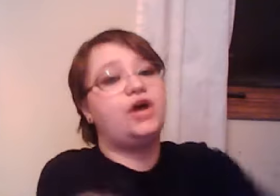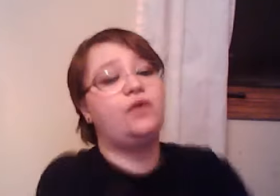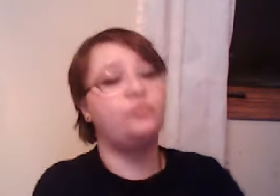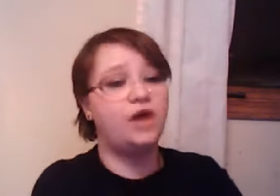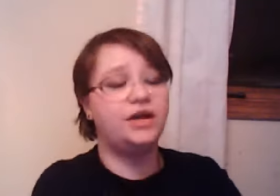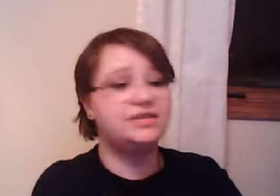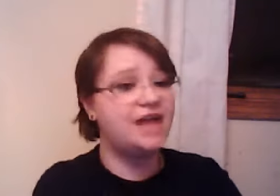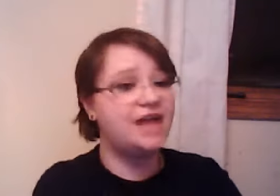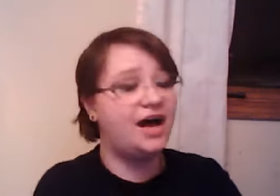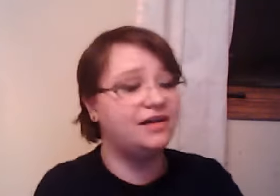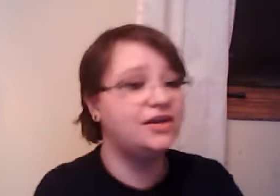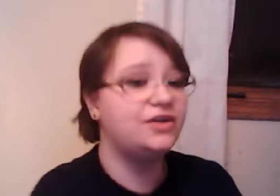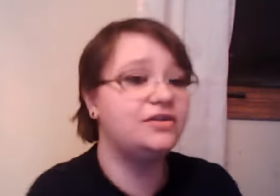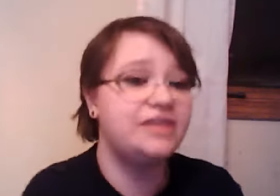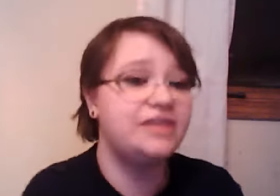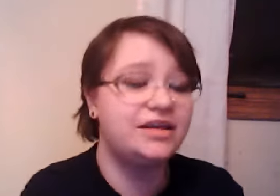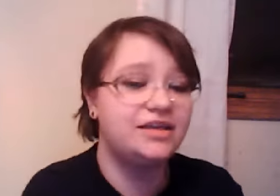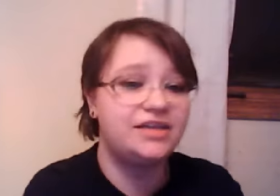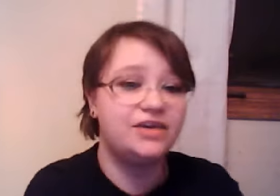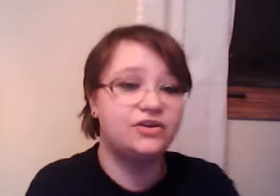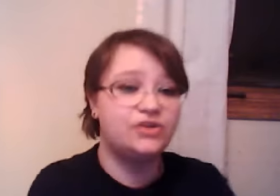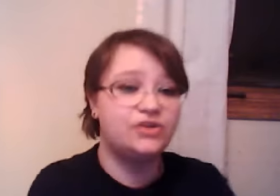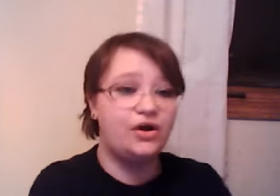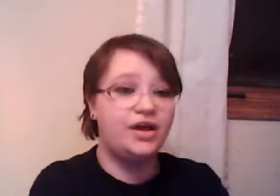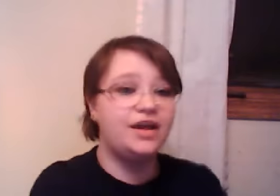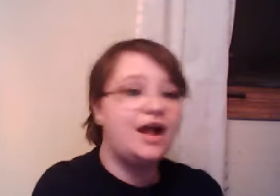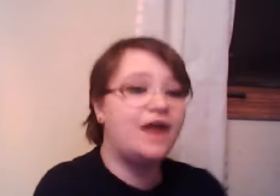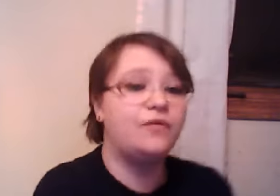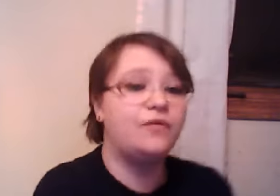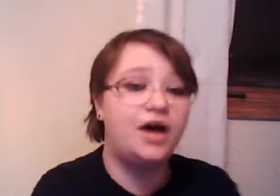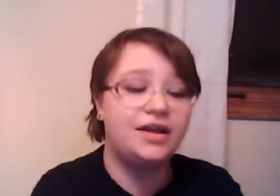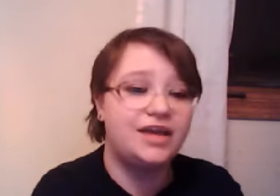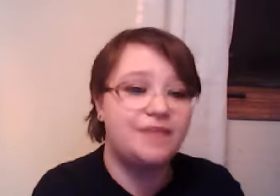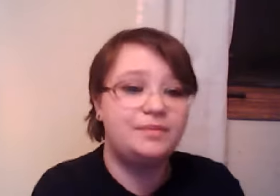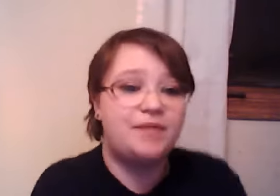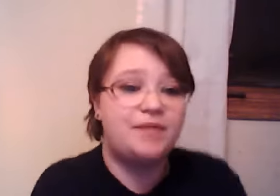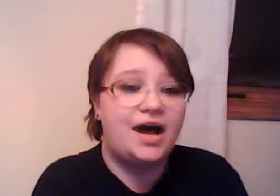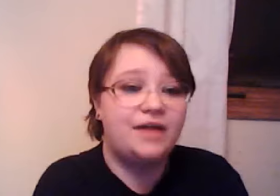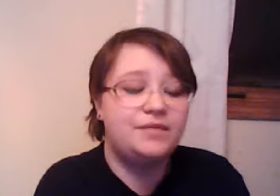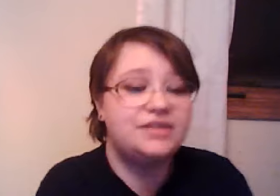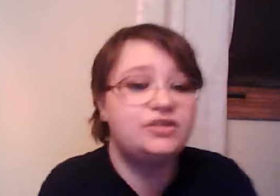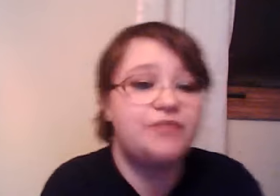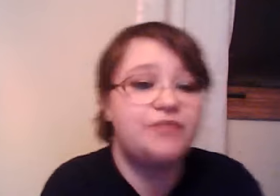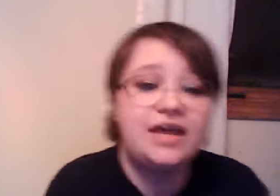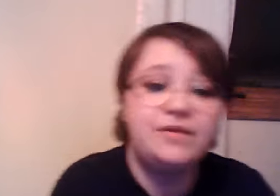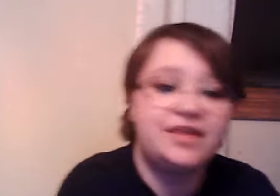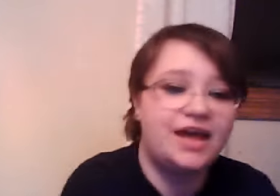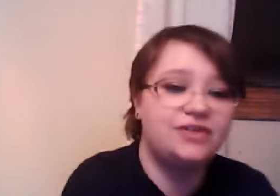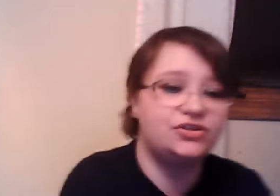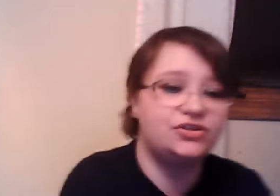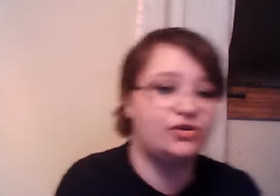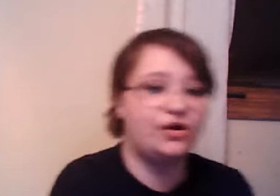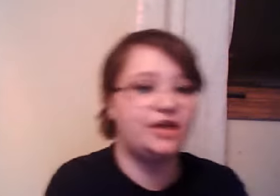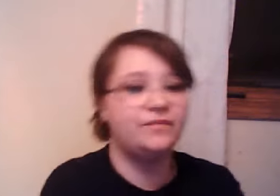Don't want a doll, no dinky tinker toy. I want a hippopotamus to play with and enjoy.